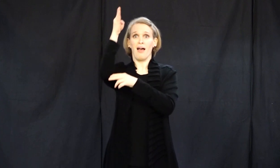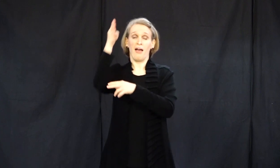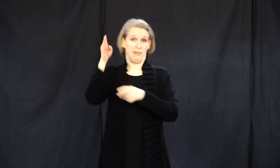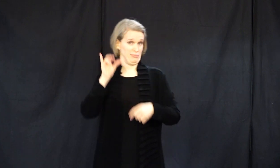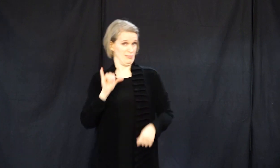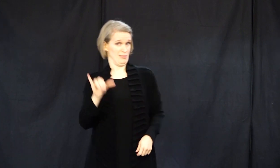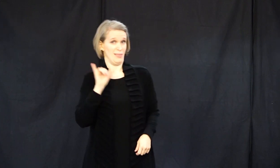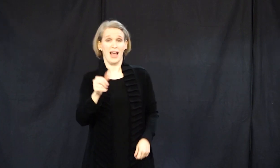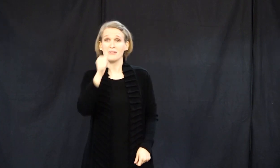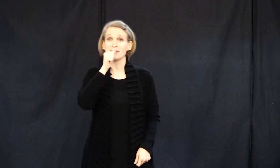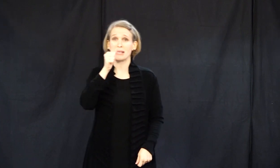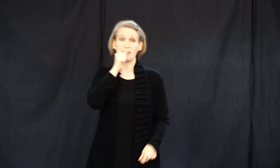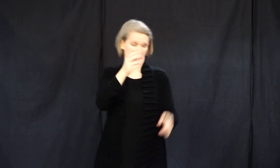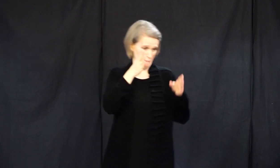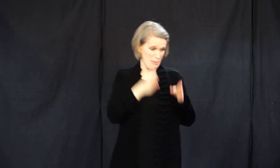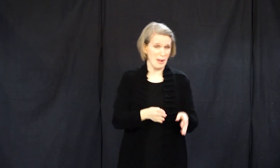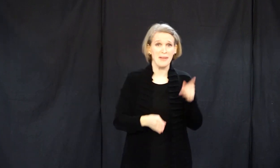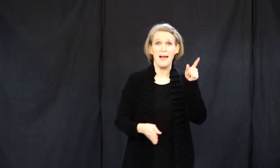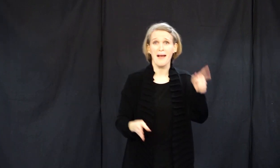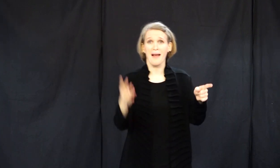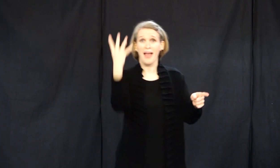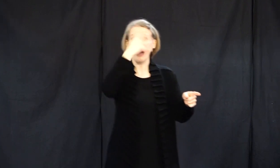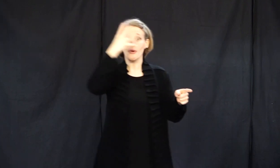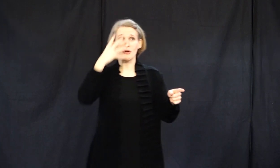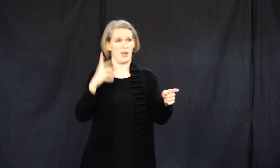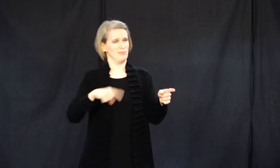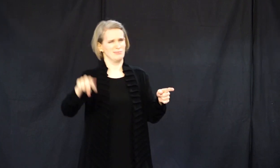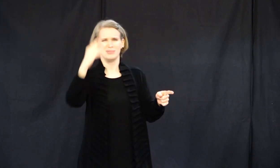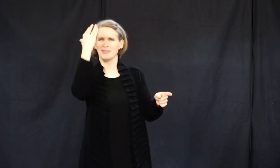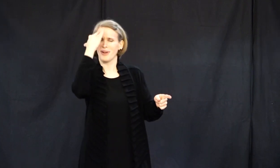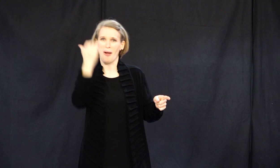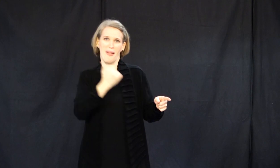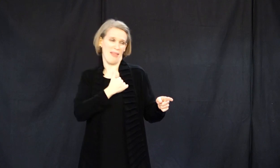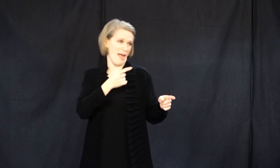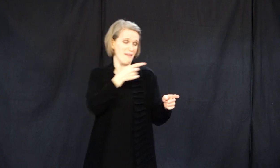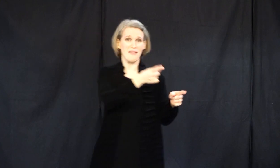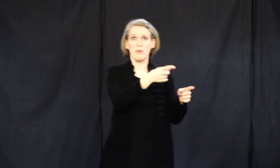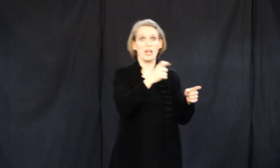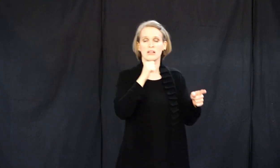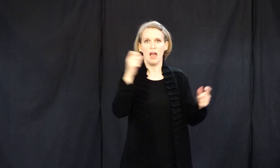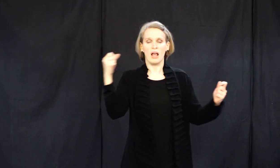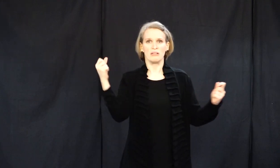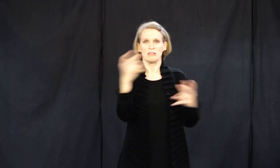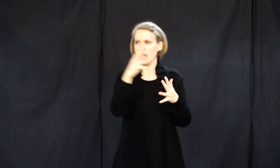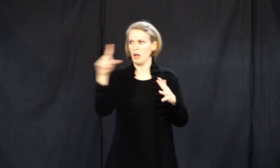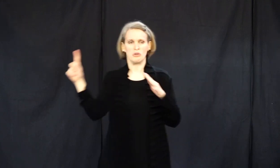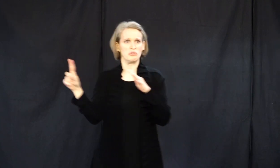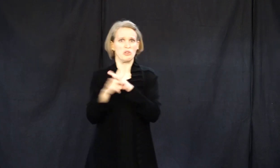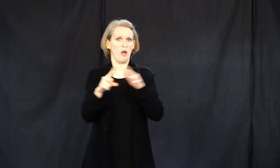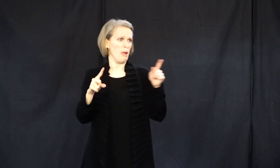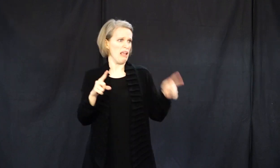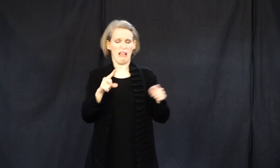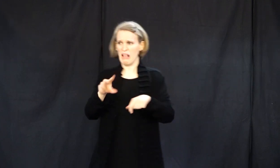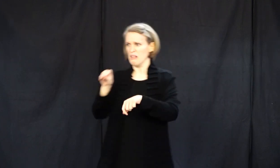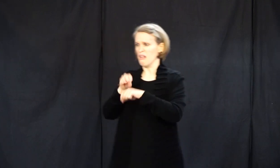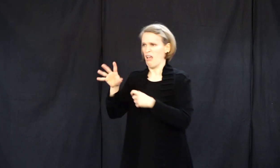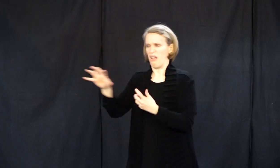turns out we have a secret weapon, an immigrant you know and love who's unafraid to step in. He's constantly confusing, confounding